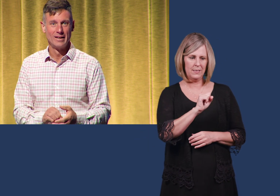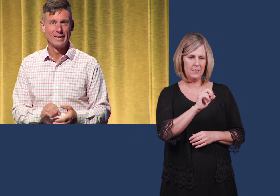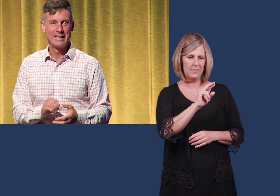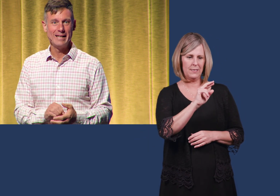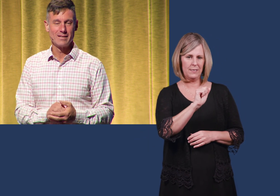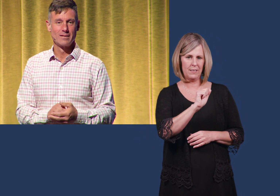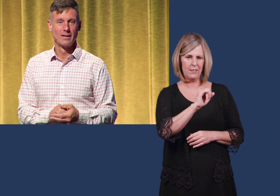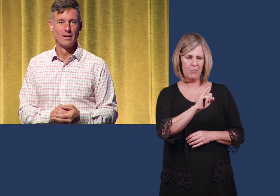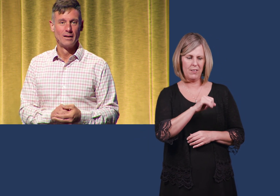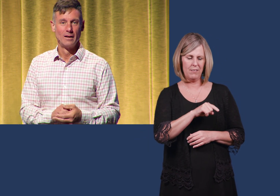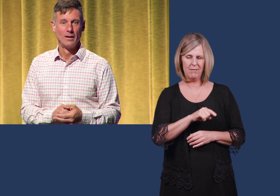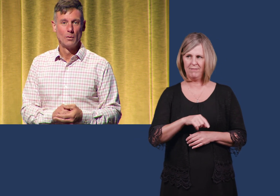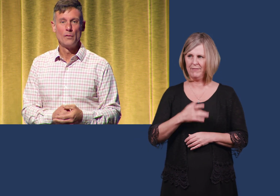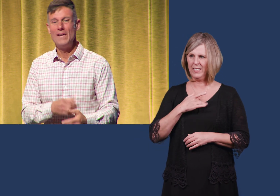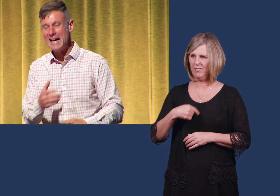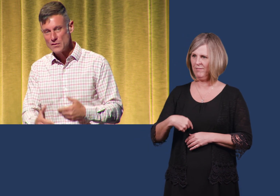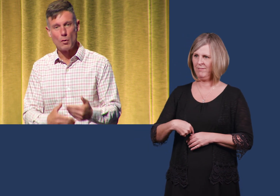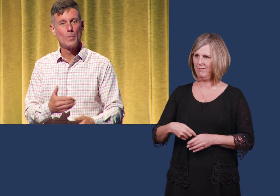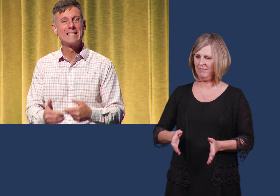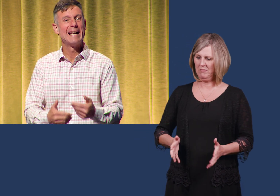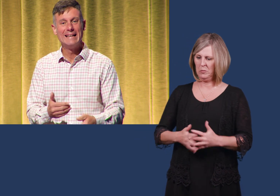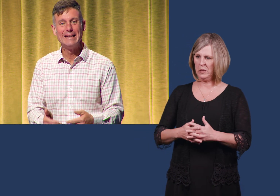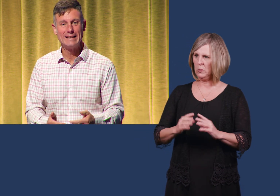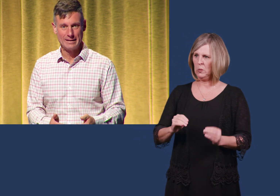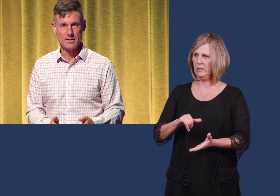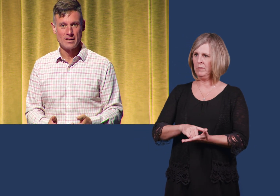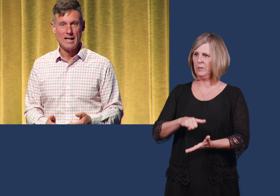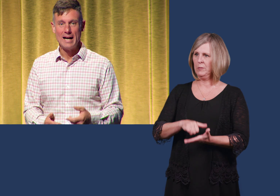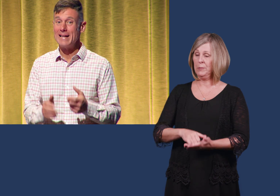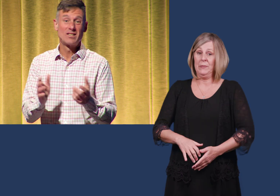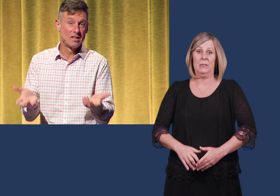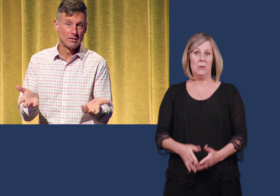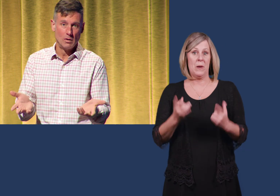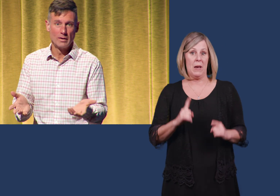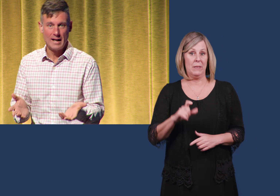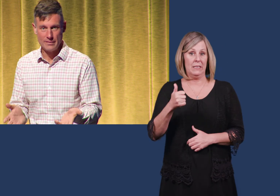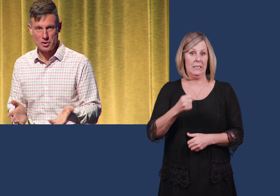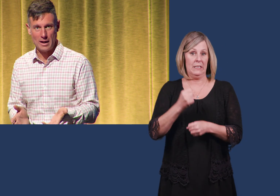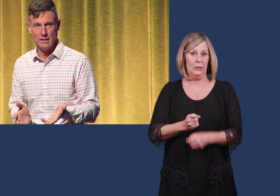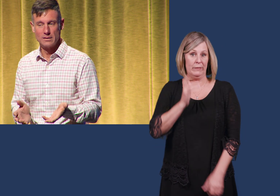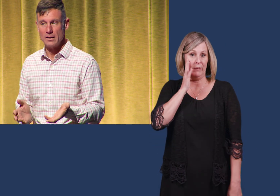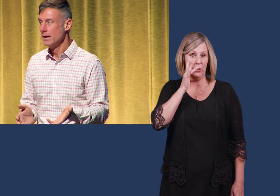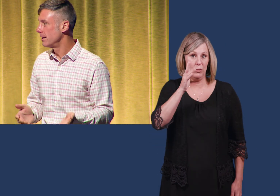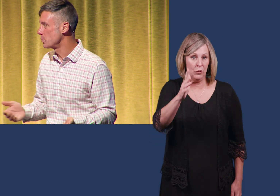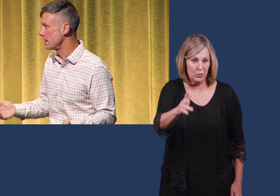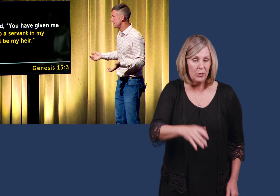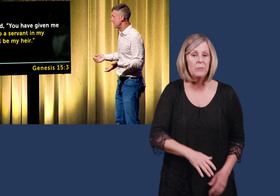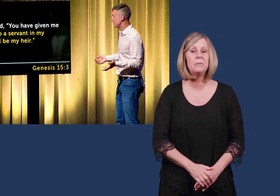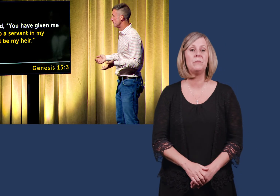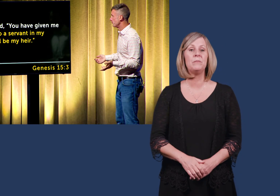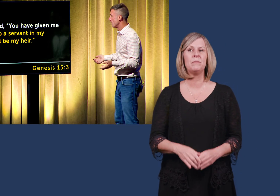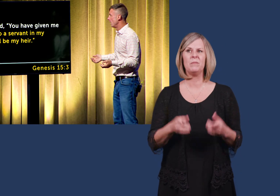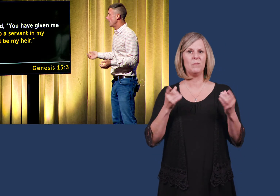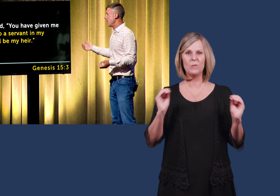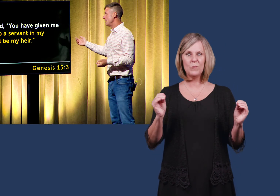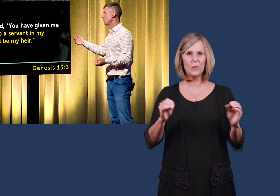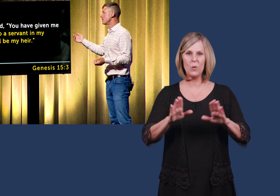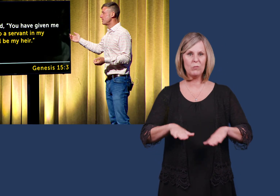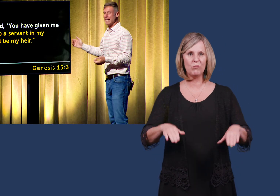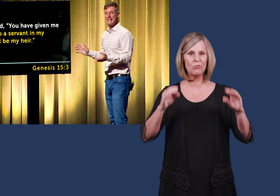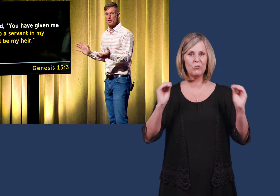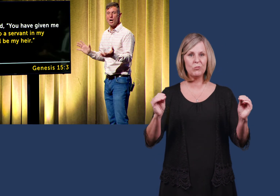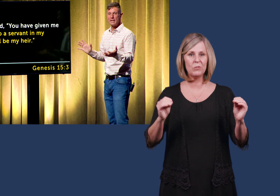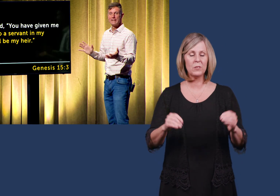have kids. Well, fast forward 10 years, and they still don't have a child. Here's what it says.